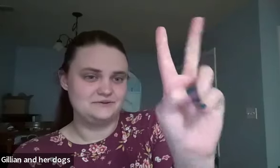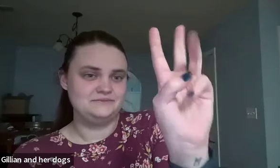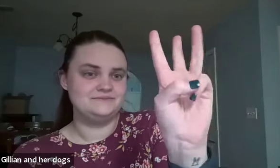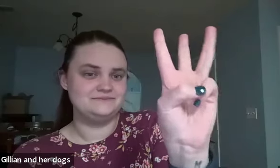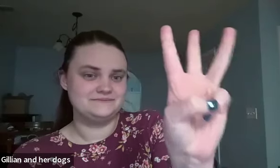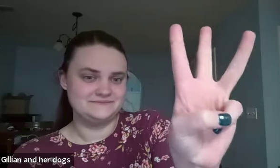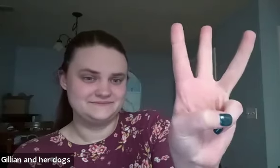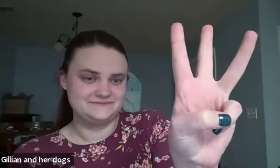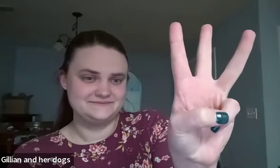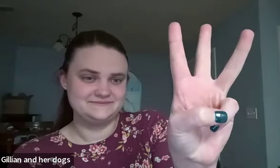W,